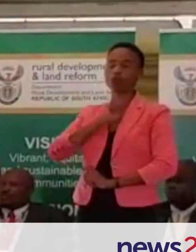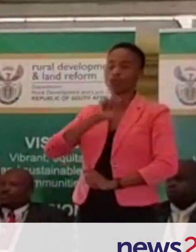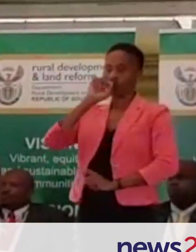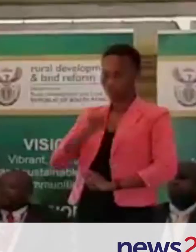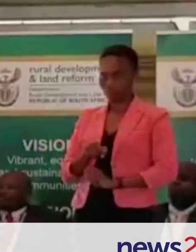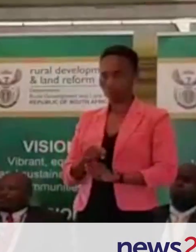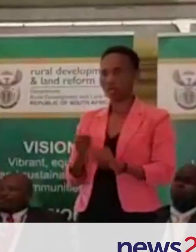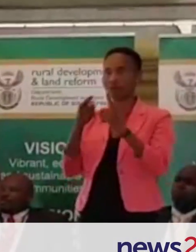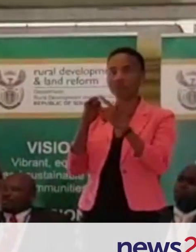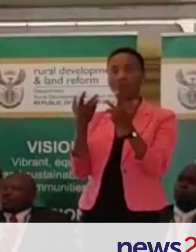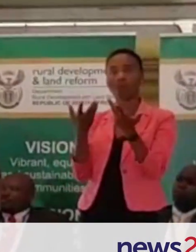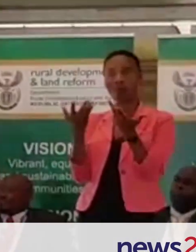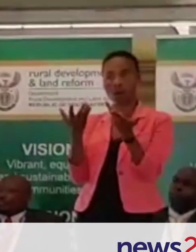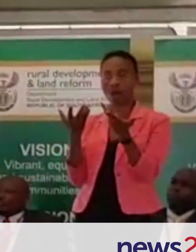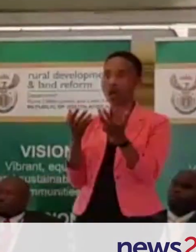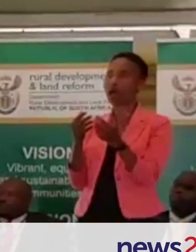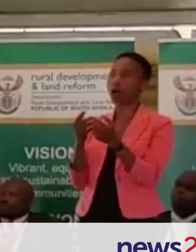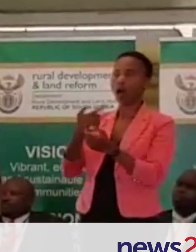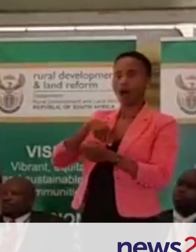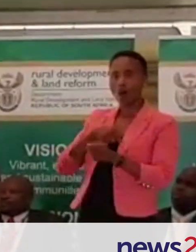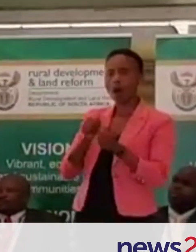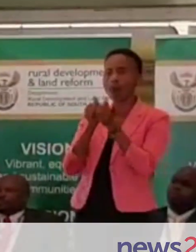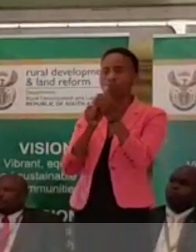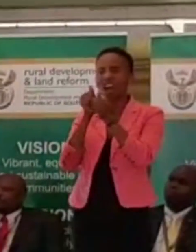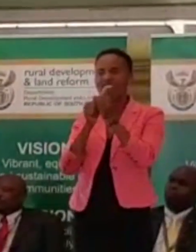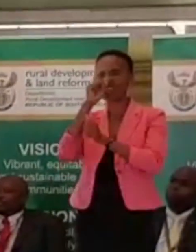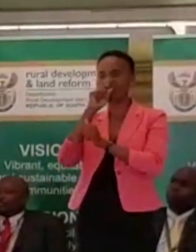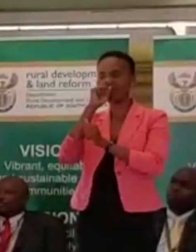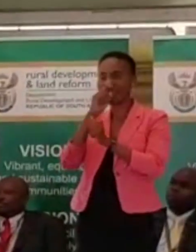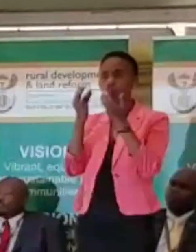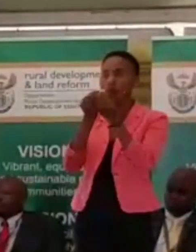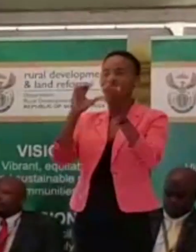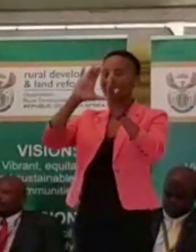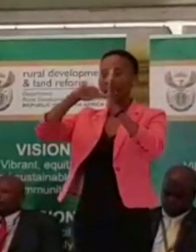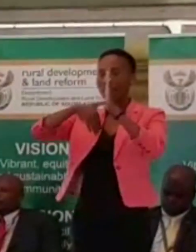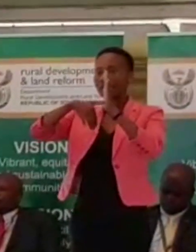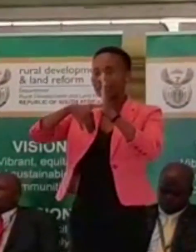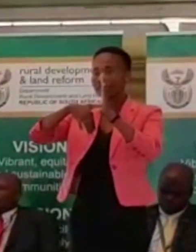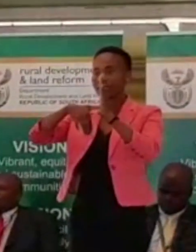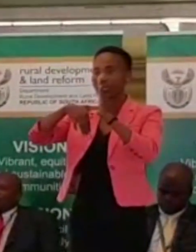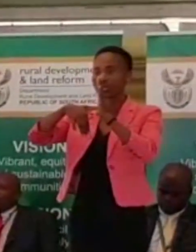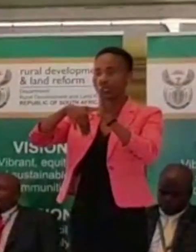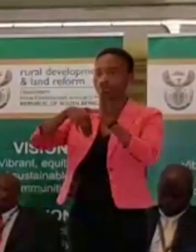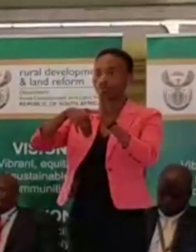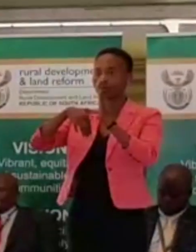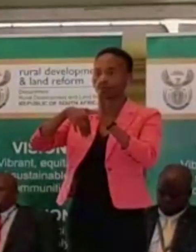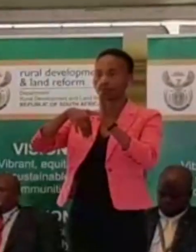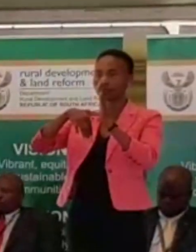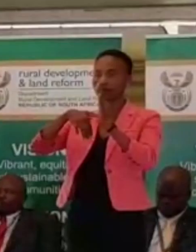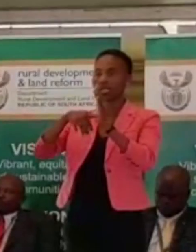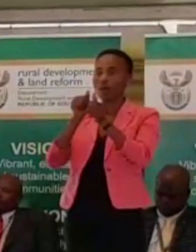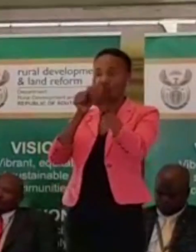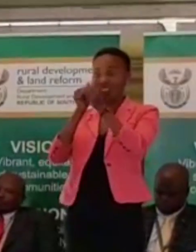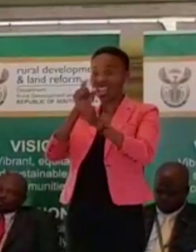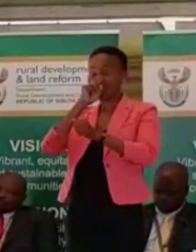from our brothers and sisters with disabilities who are